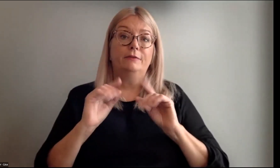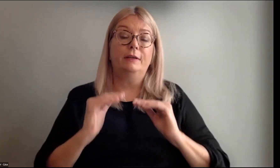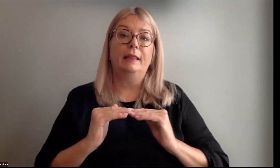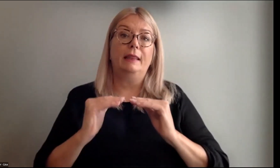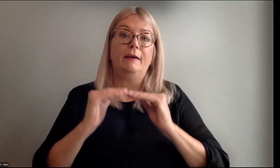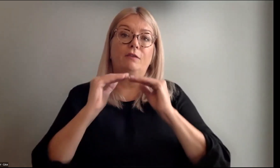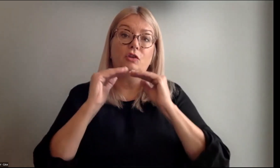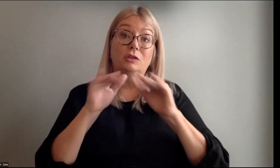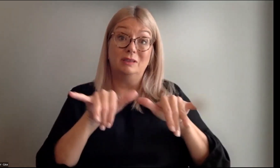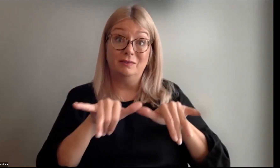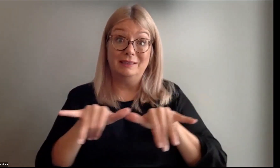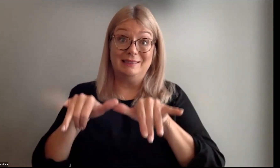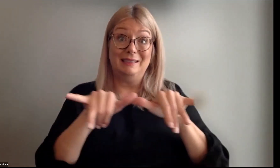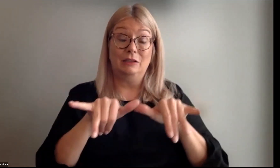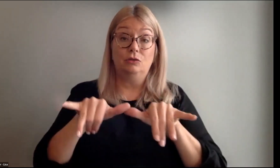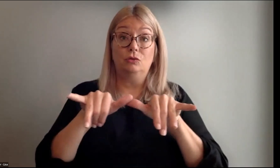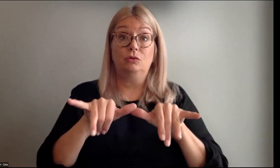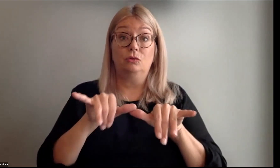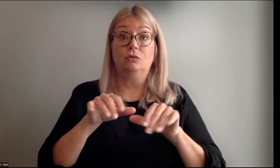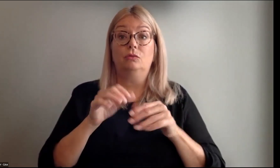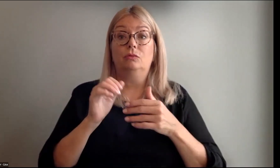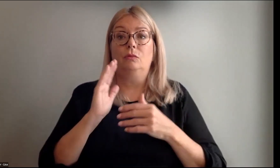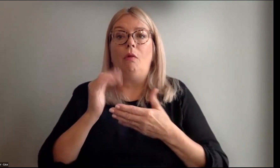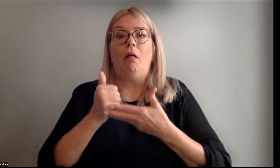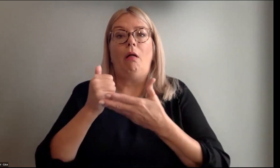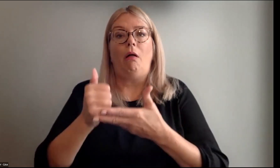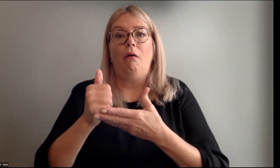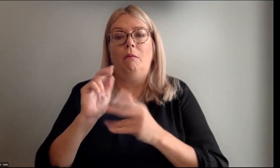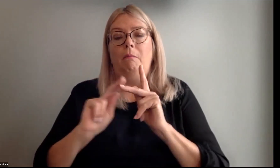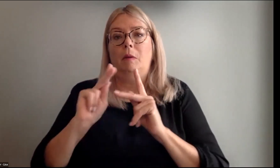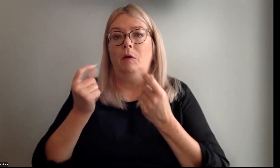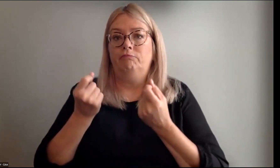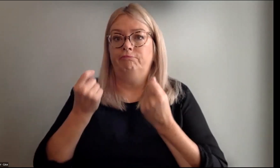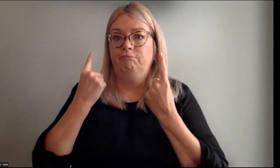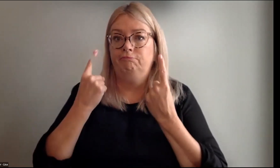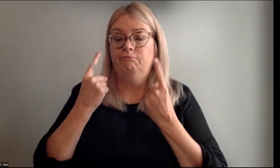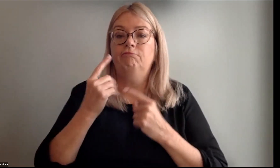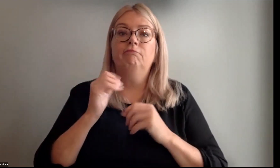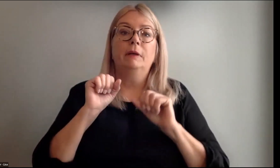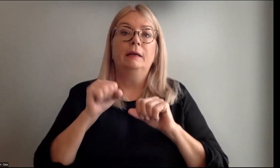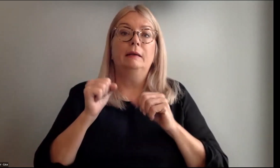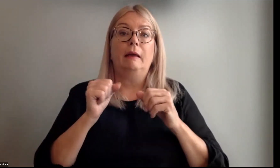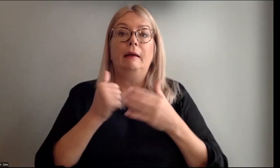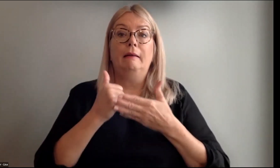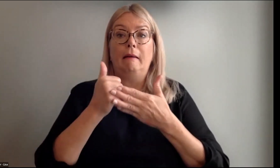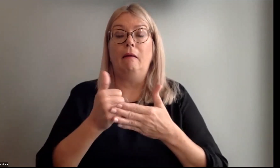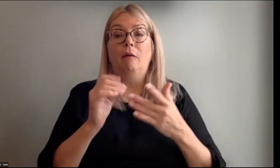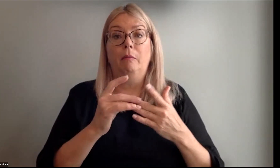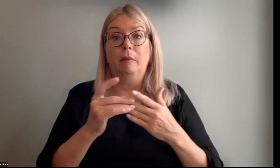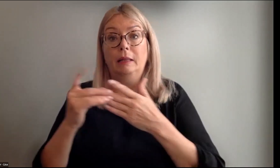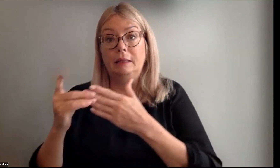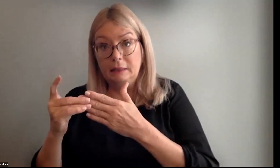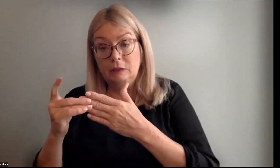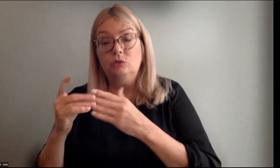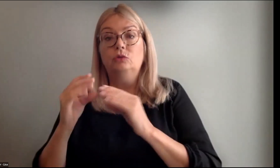more understandable, that might help lead to a more equitable outcome, where you don't have